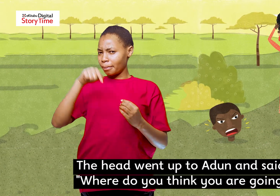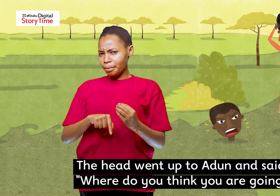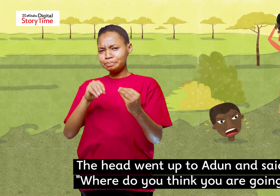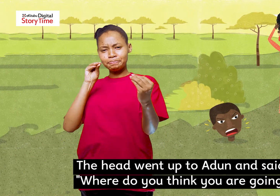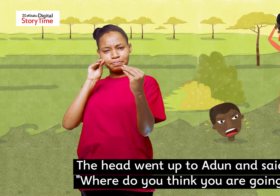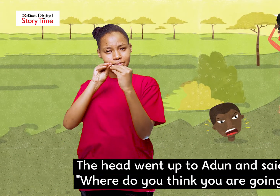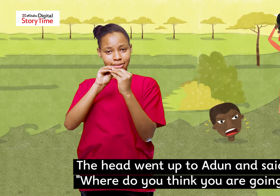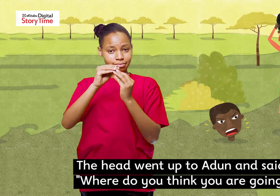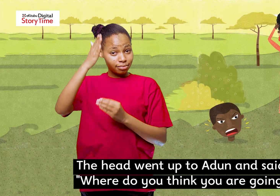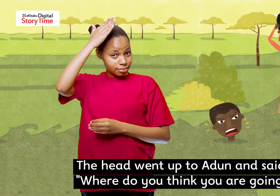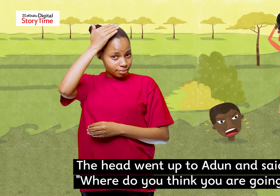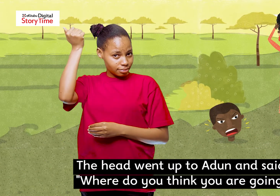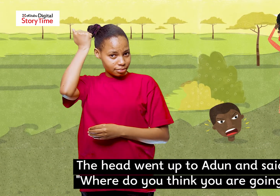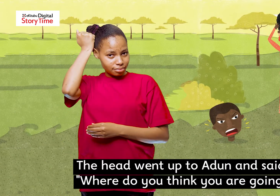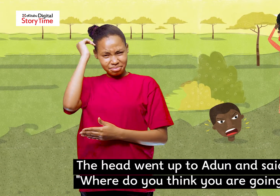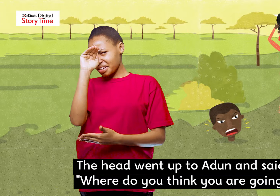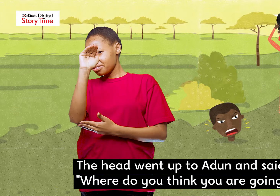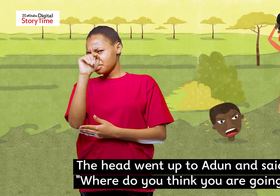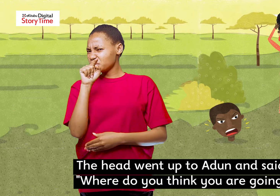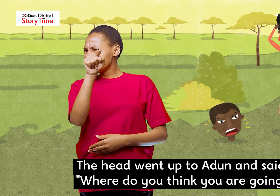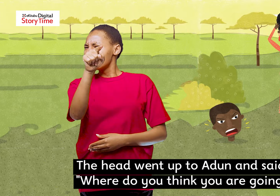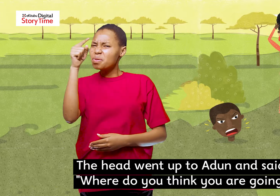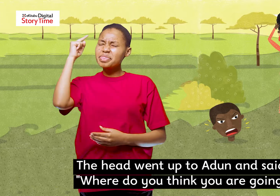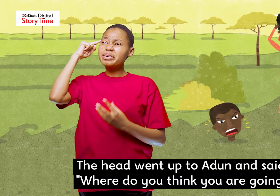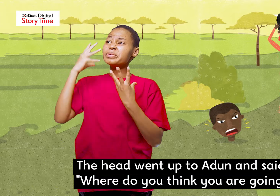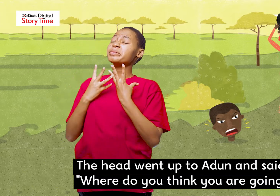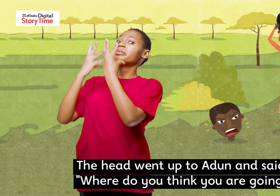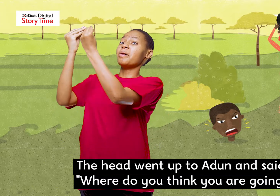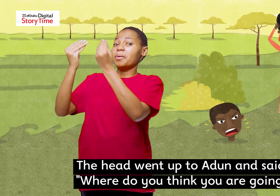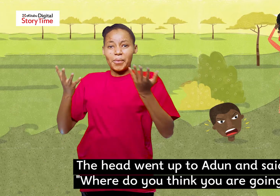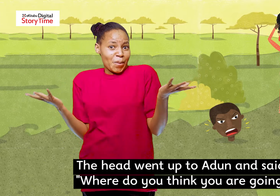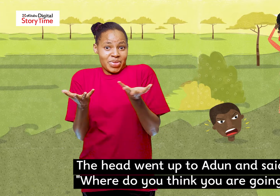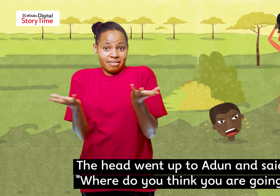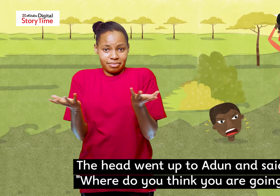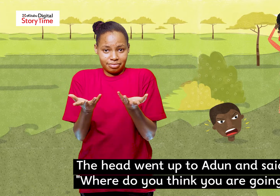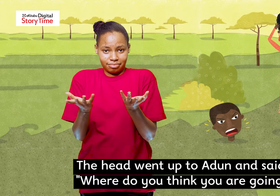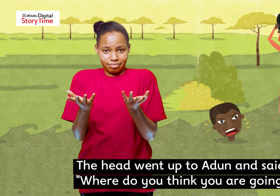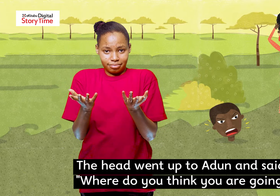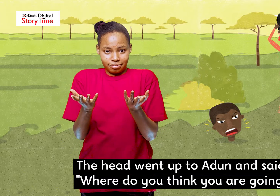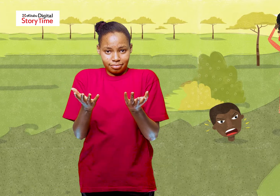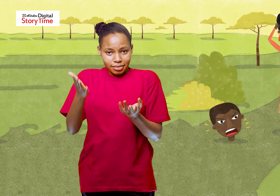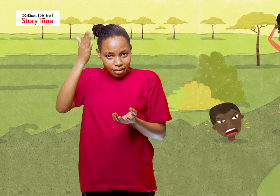The head went up to Adon and said, "Where do you think you're going?"